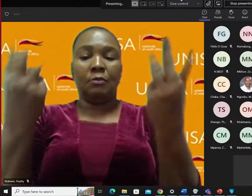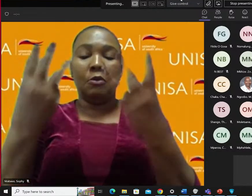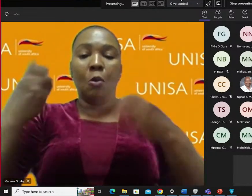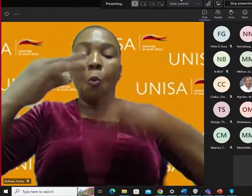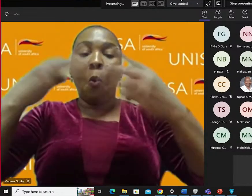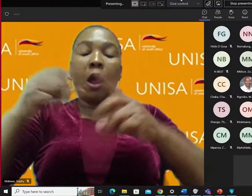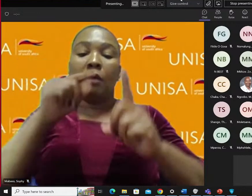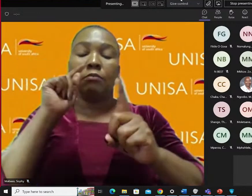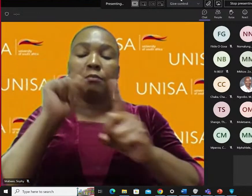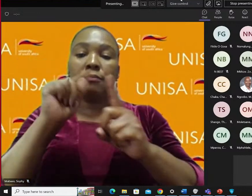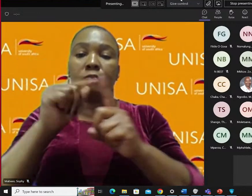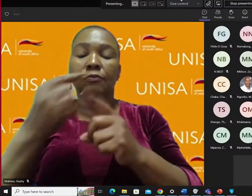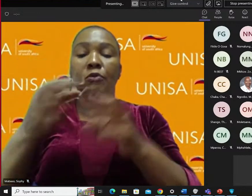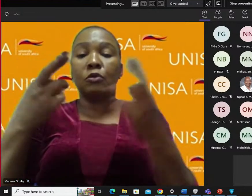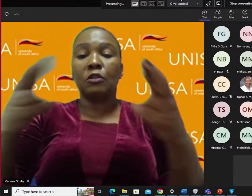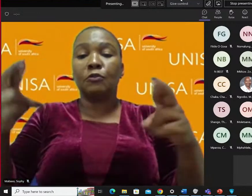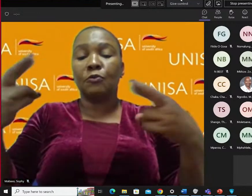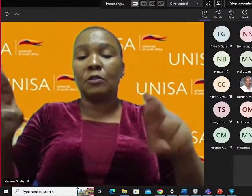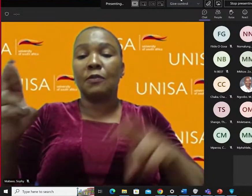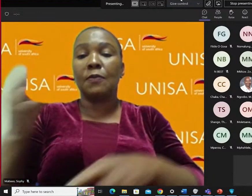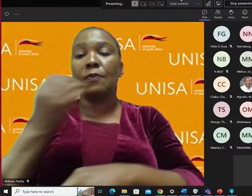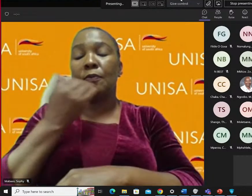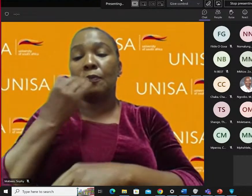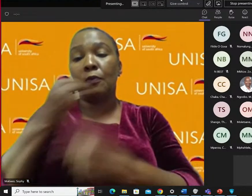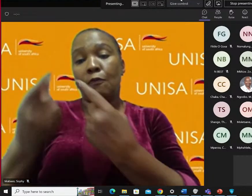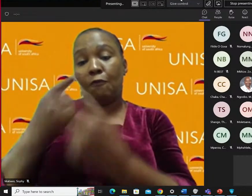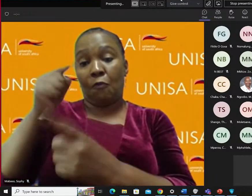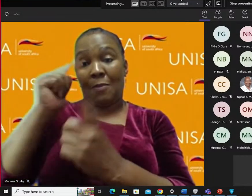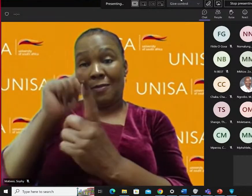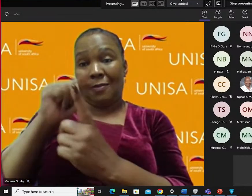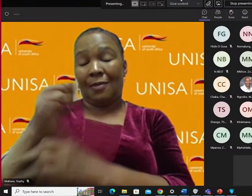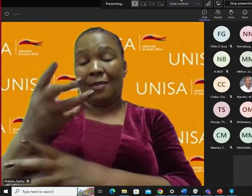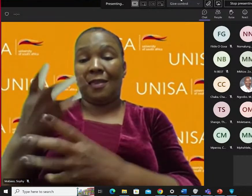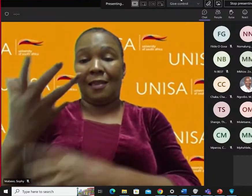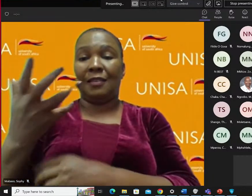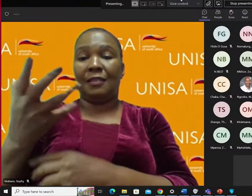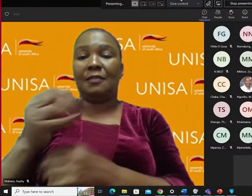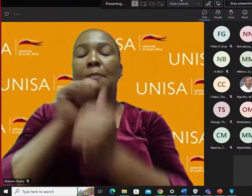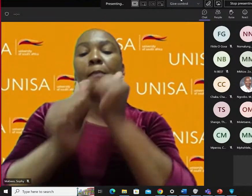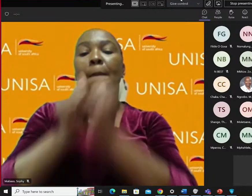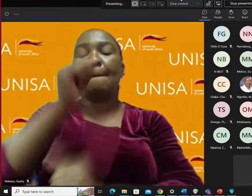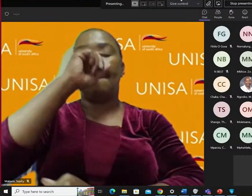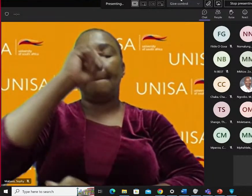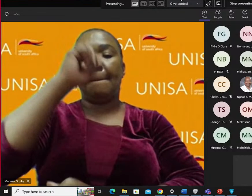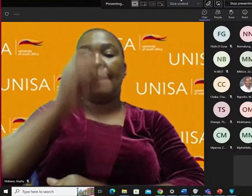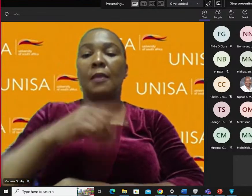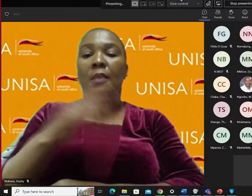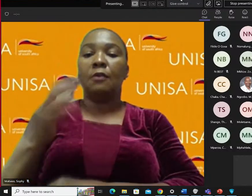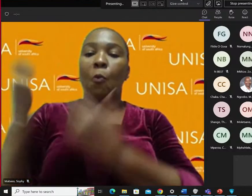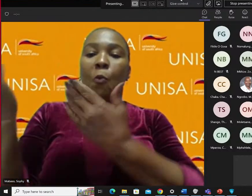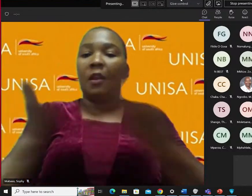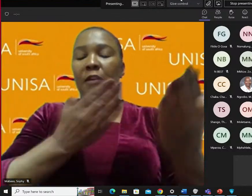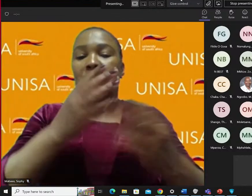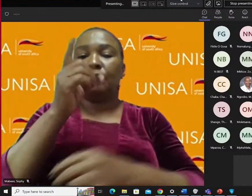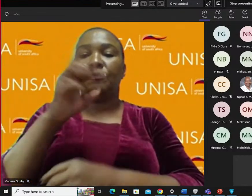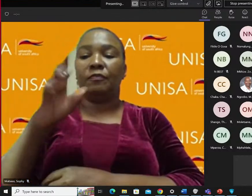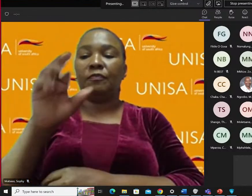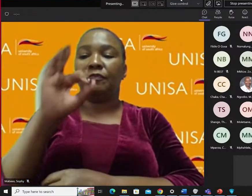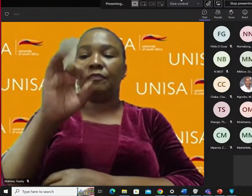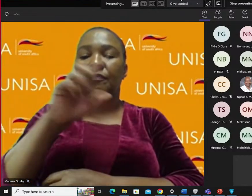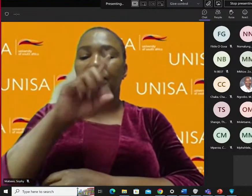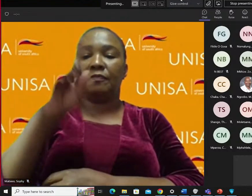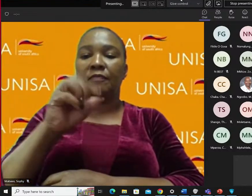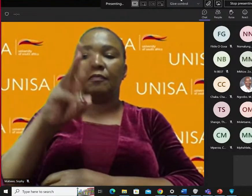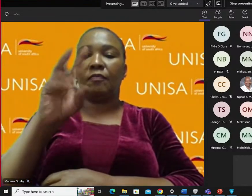those resources came from her hands. Ladies and gentlemen, let us welcome Dr. Fezwe Shoba.